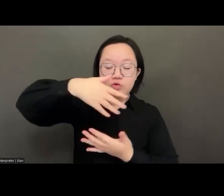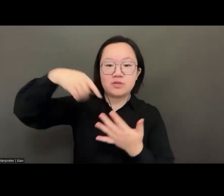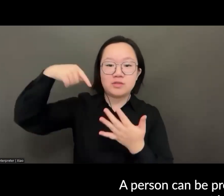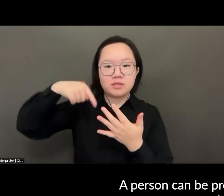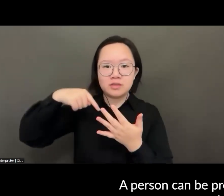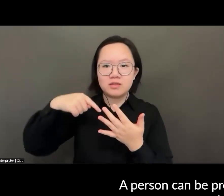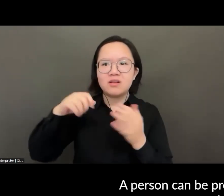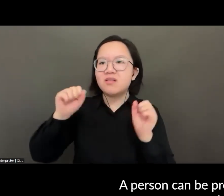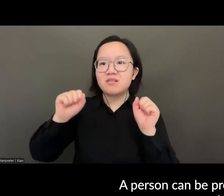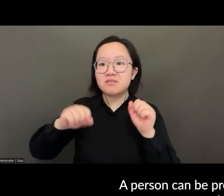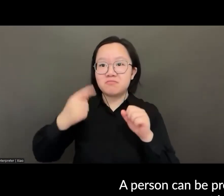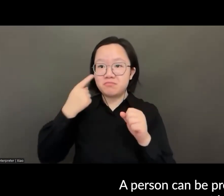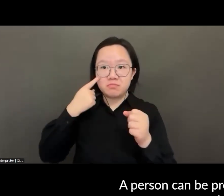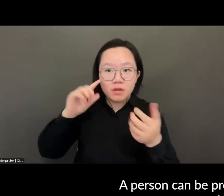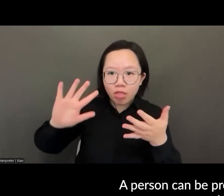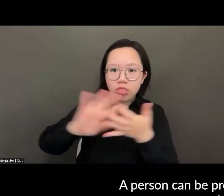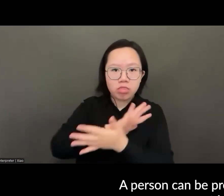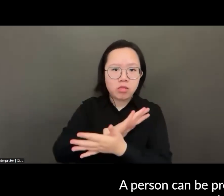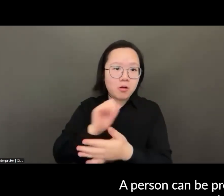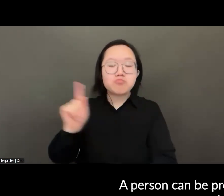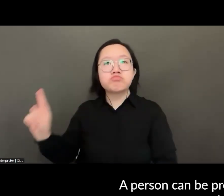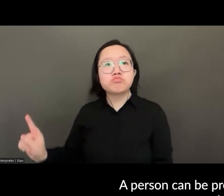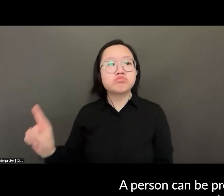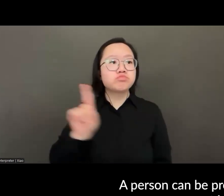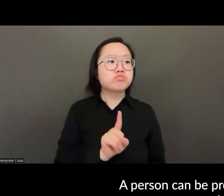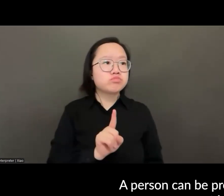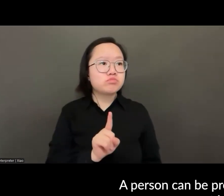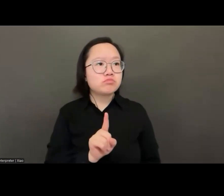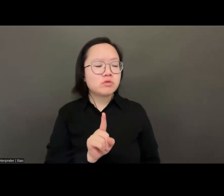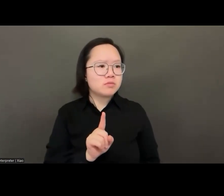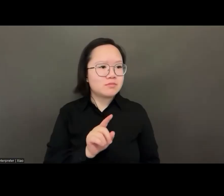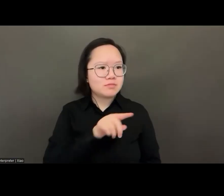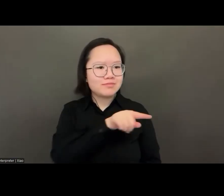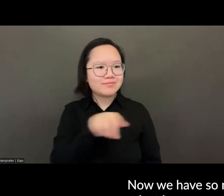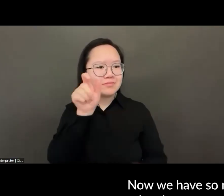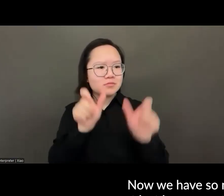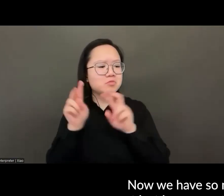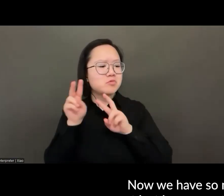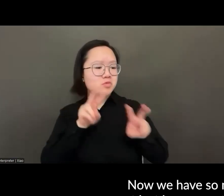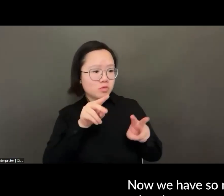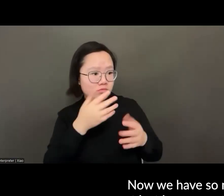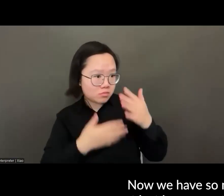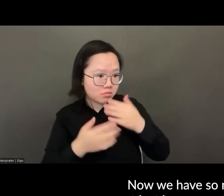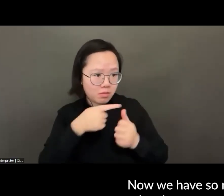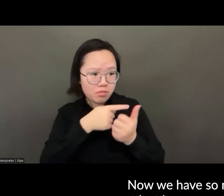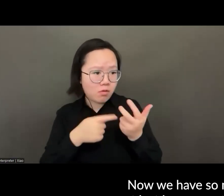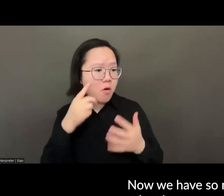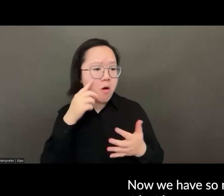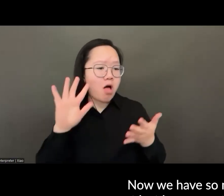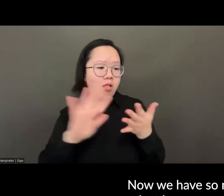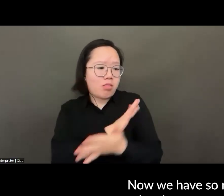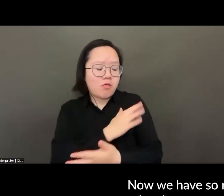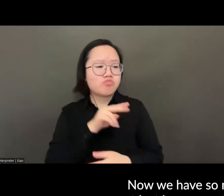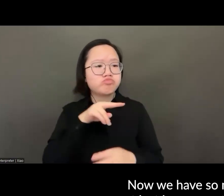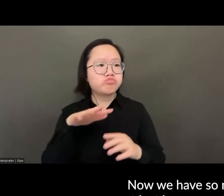invisible. A person can be present at the place but yet invisible. Now we have so many examples